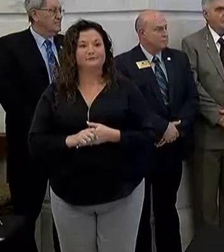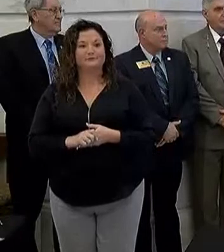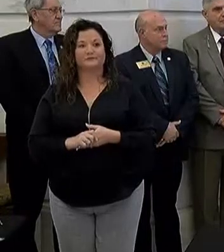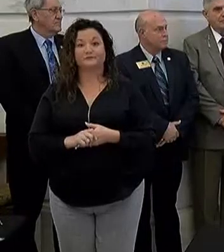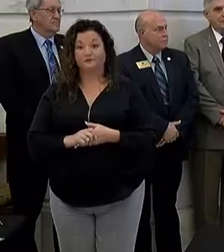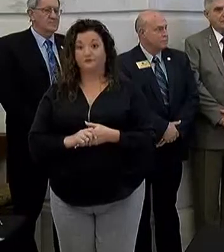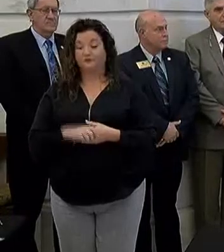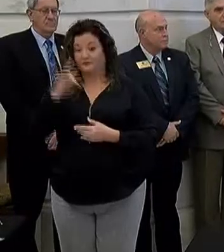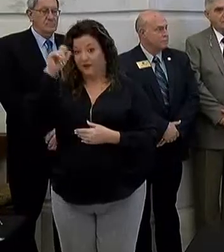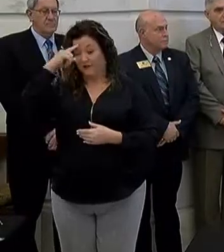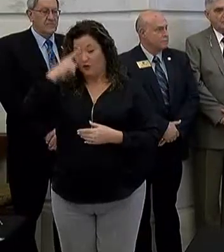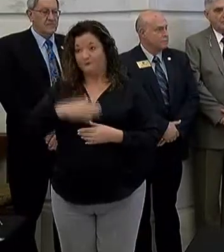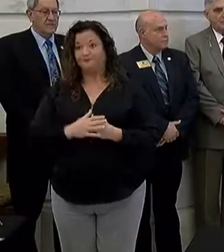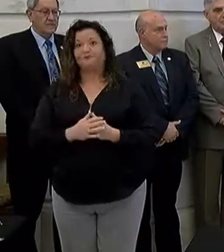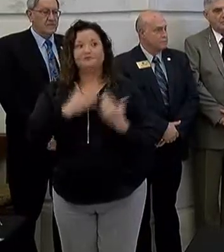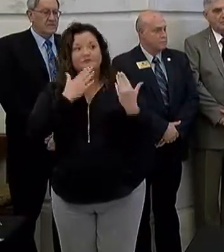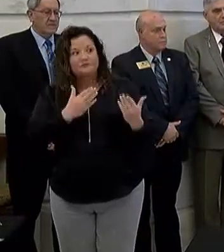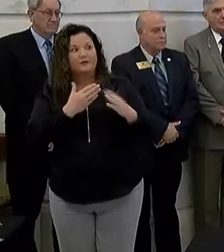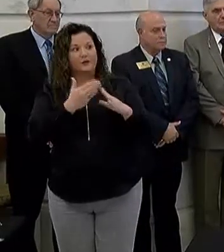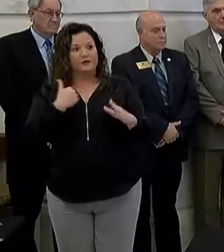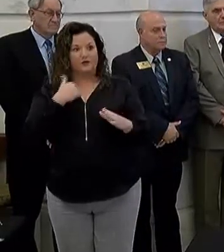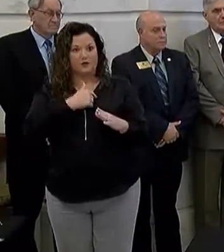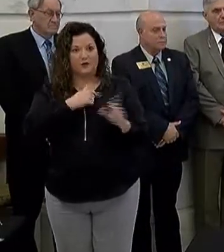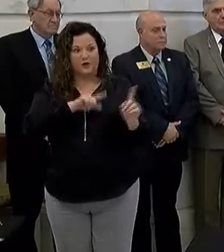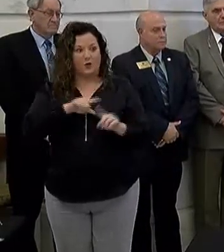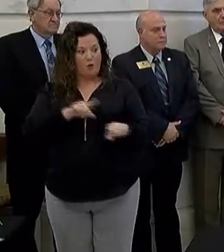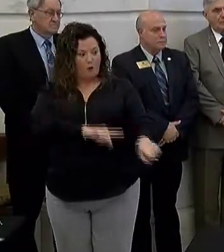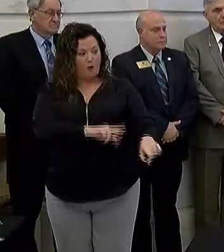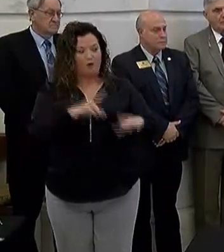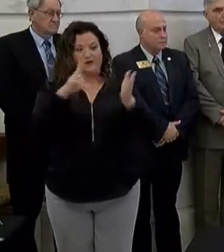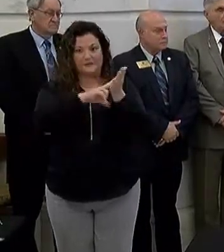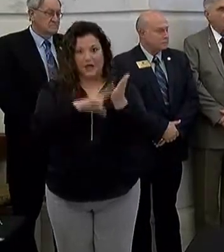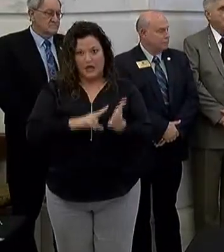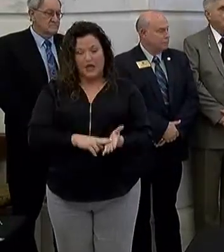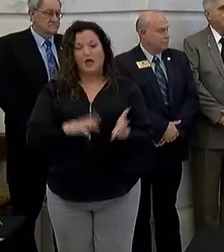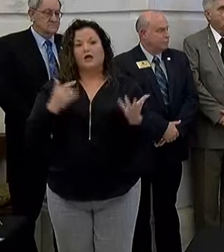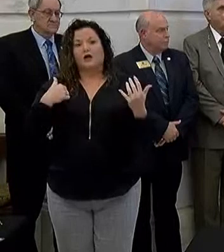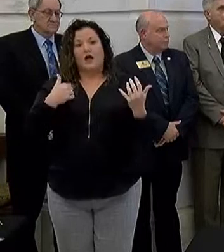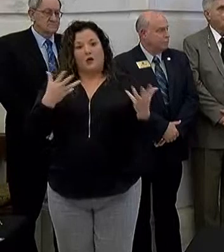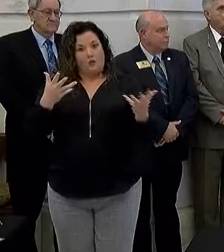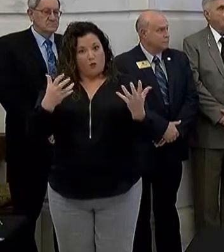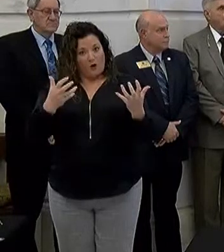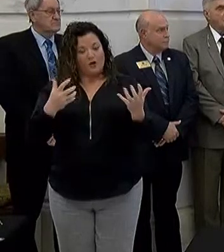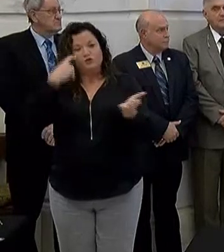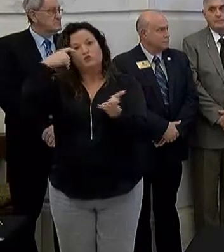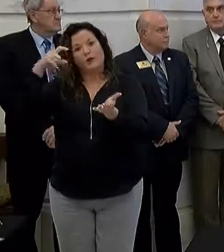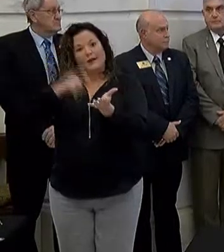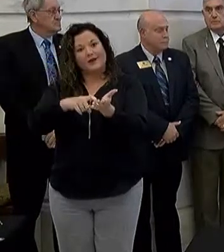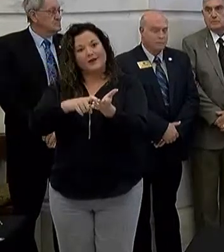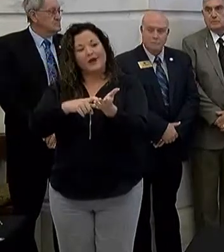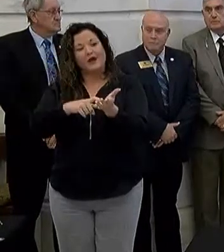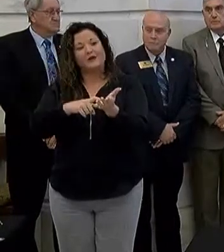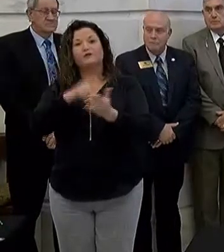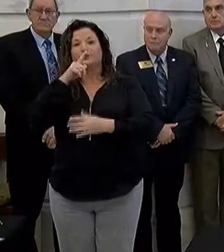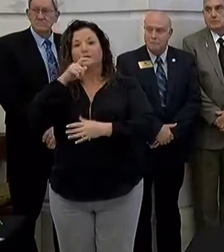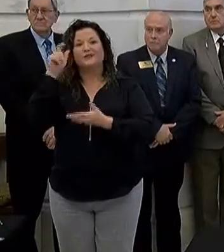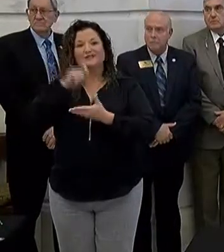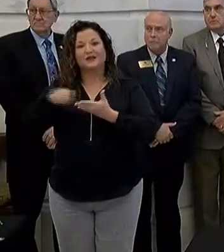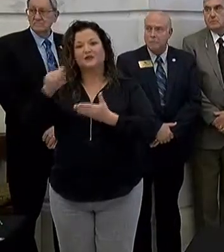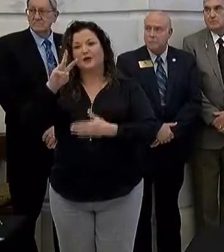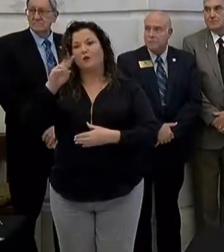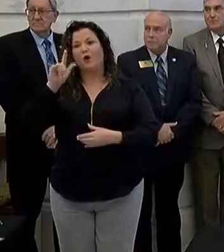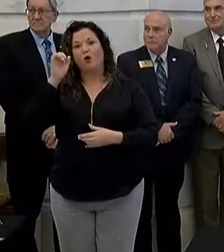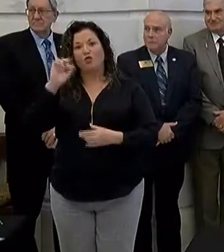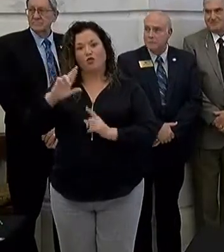Thank you. And before we actually go here and sign the bill, I did want to recognize the work of Secretary